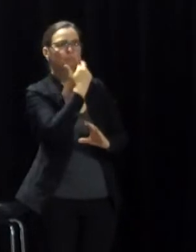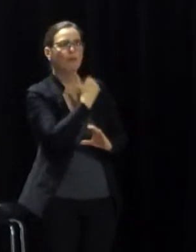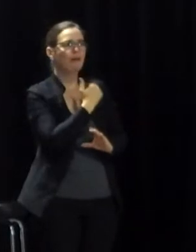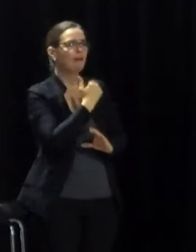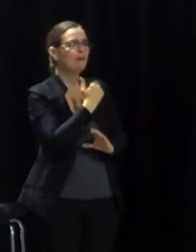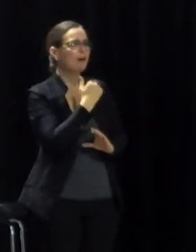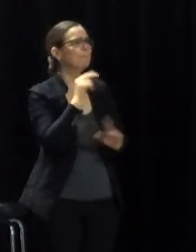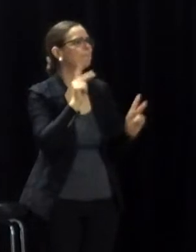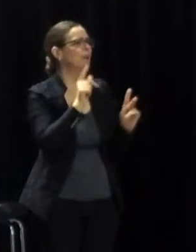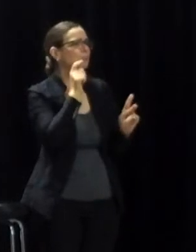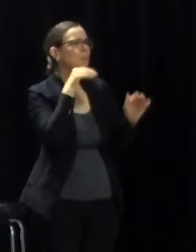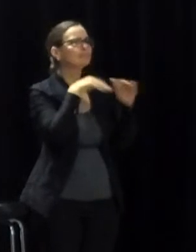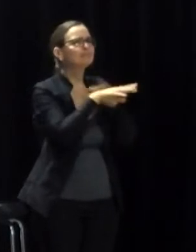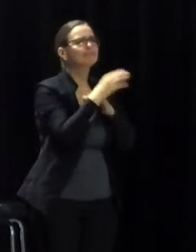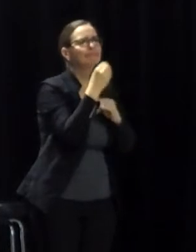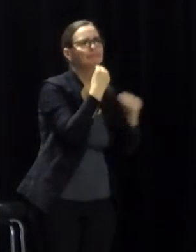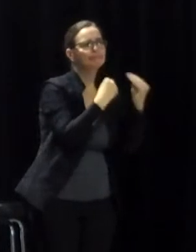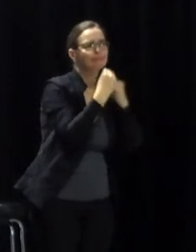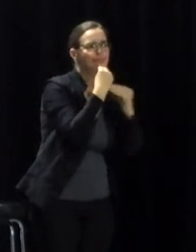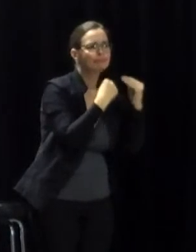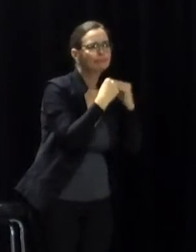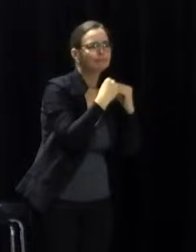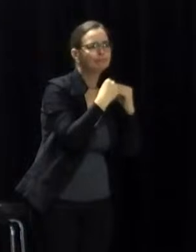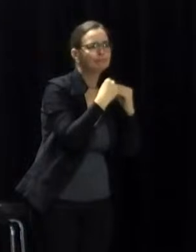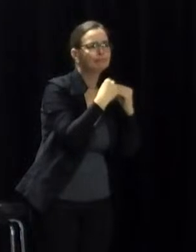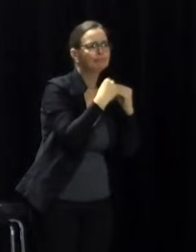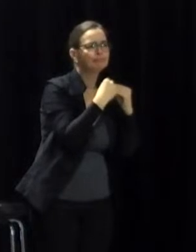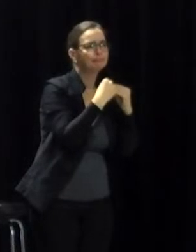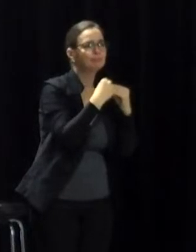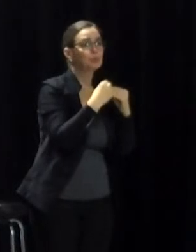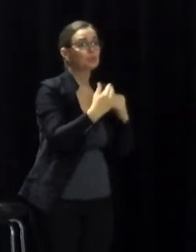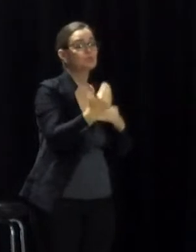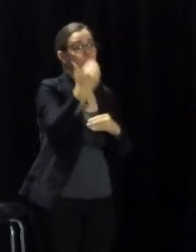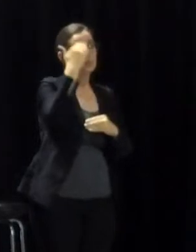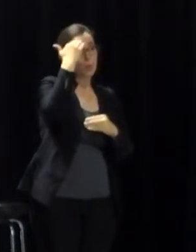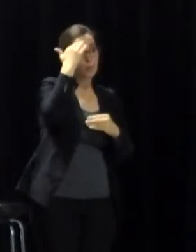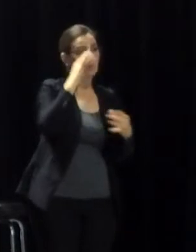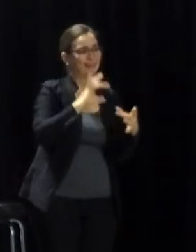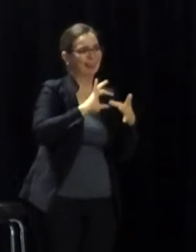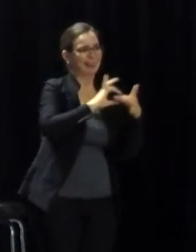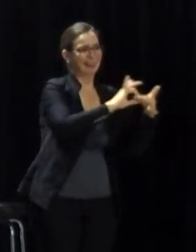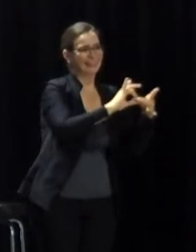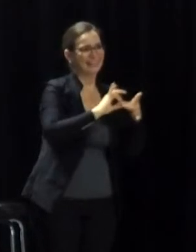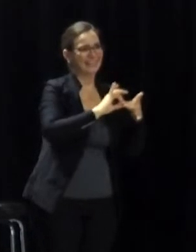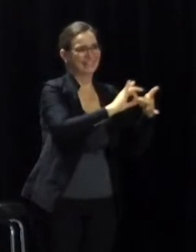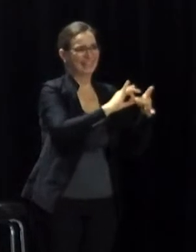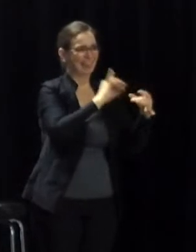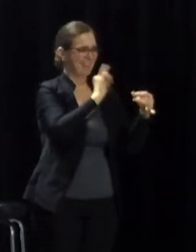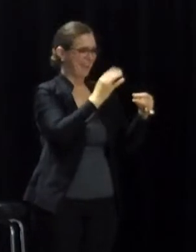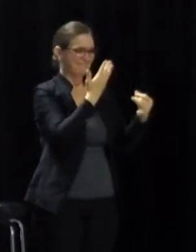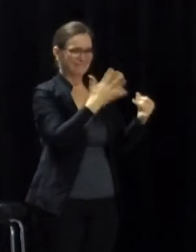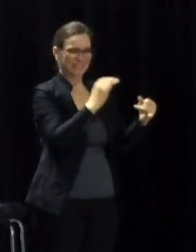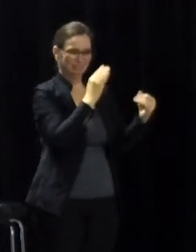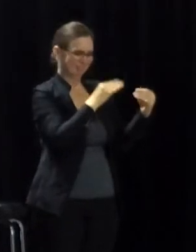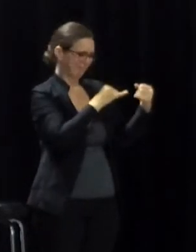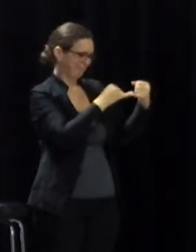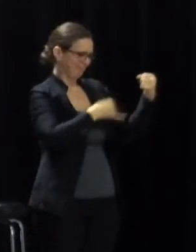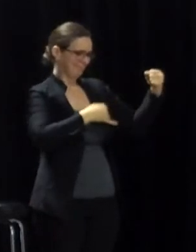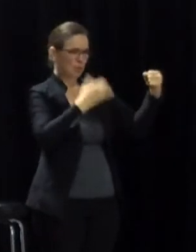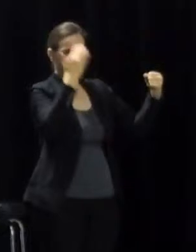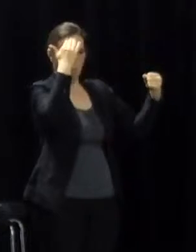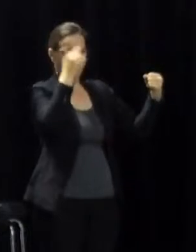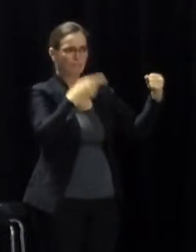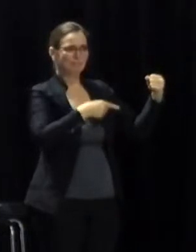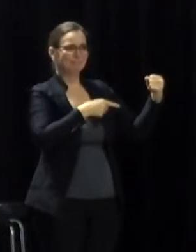I'm just looking at there's a known linkage, that's the straight line, the one line, and then the double line is the household